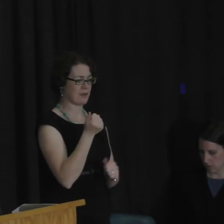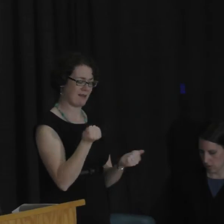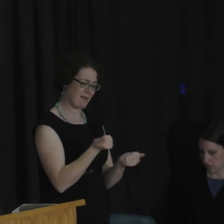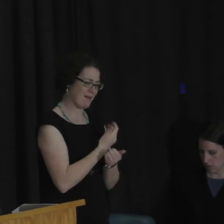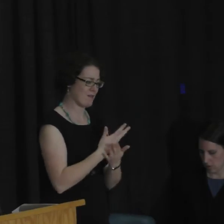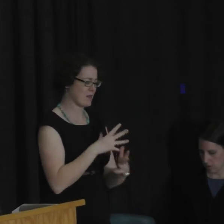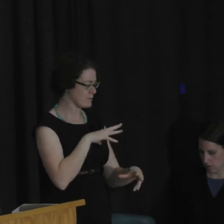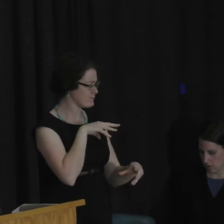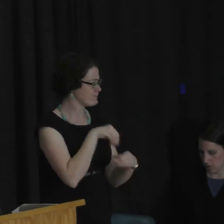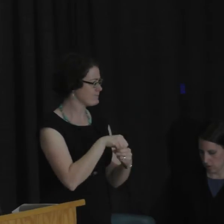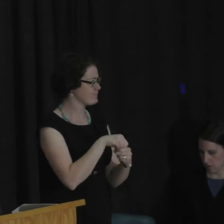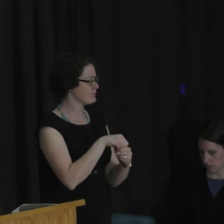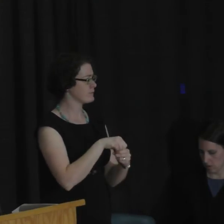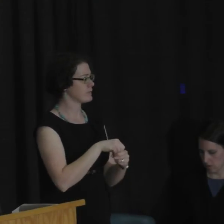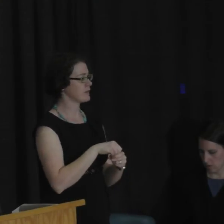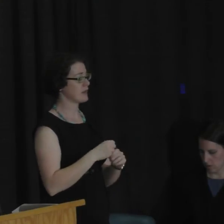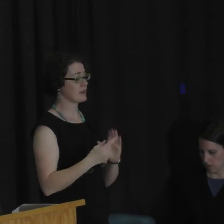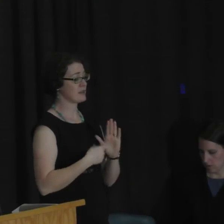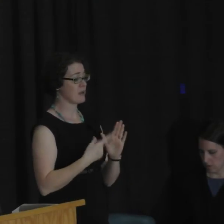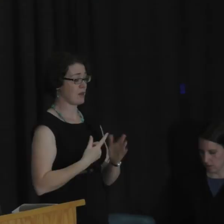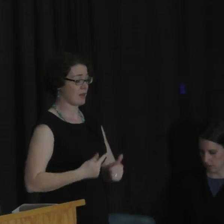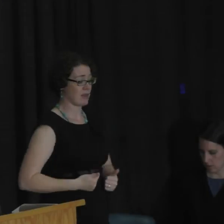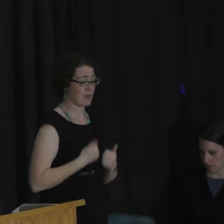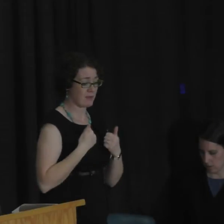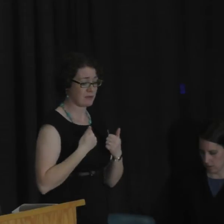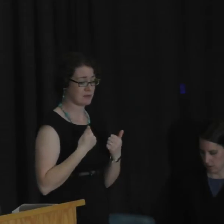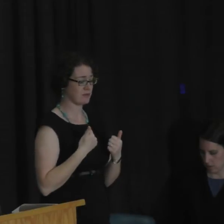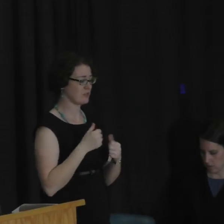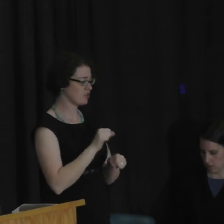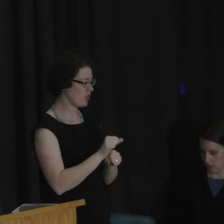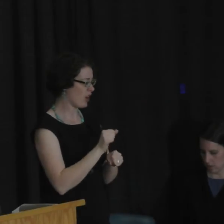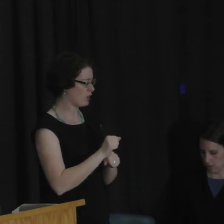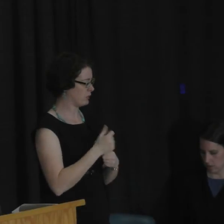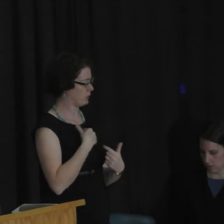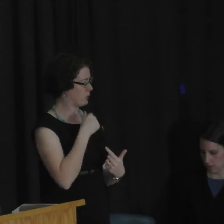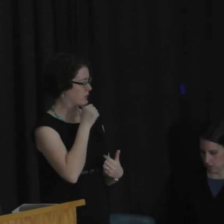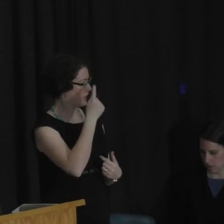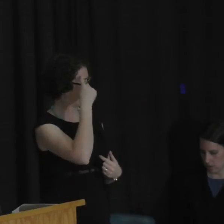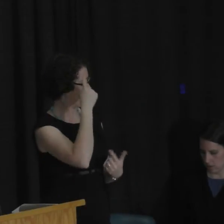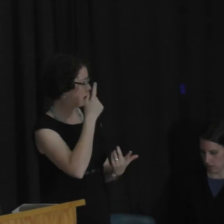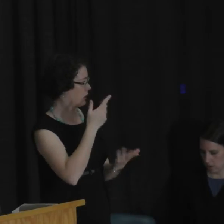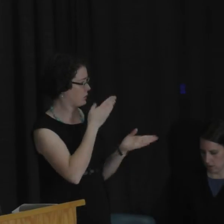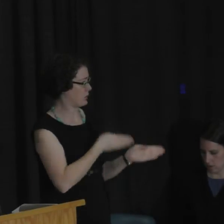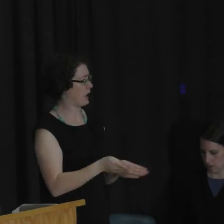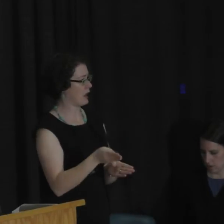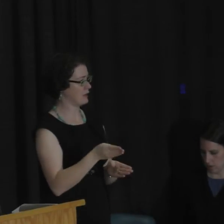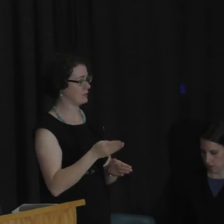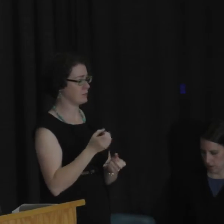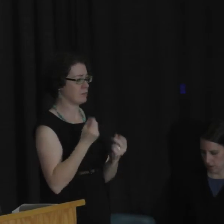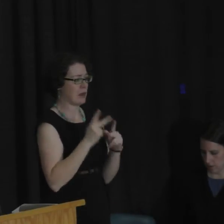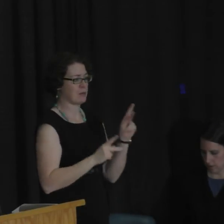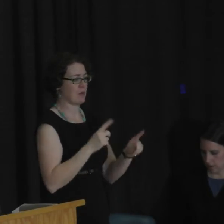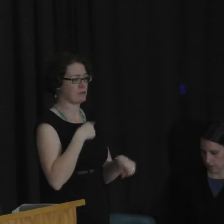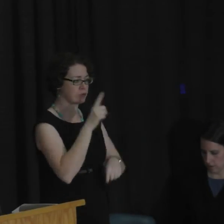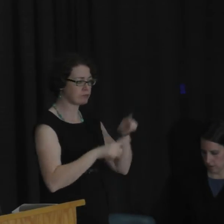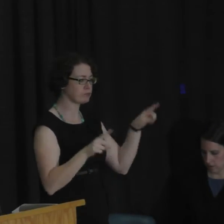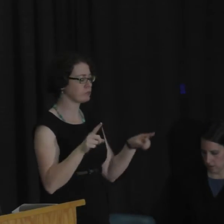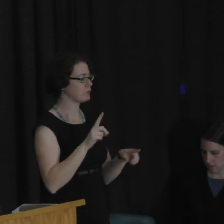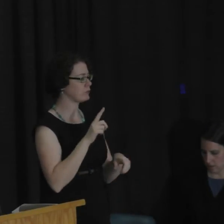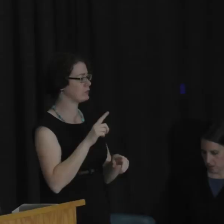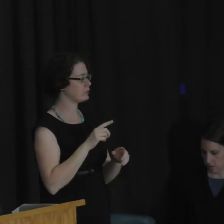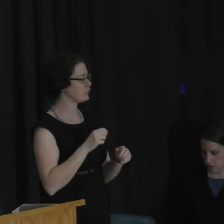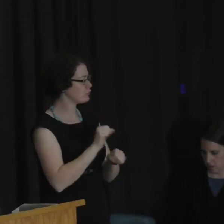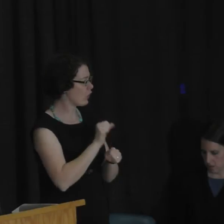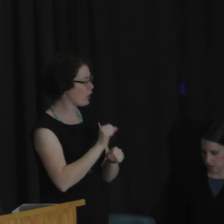heart. And sometimes in life we find ourselves doing jobs we didn't think we were doing in our career. Many people have many different jobs in their lives, and